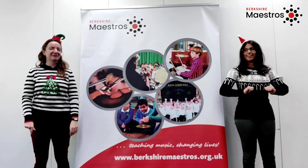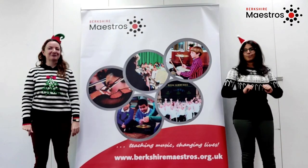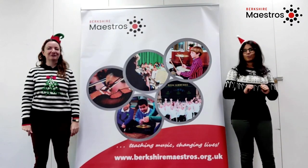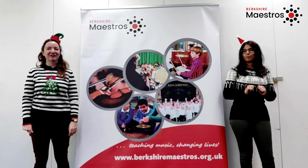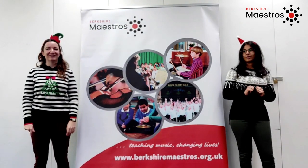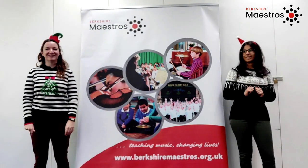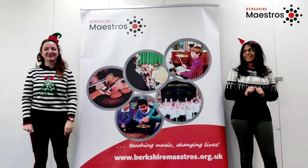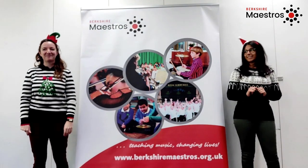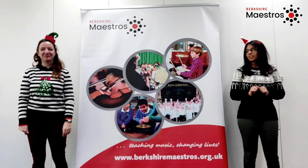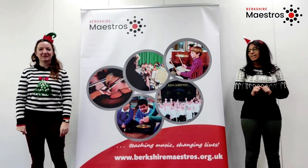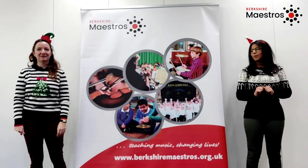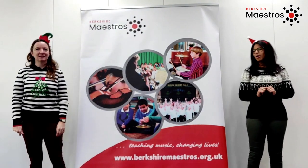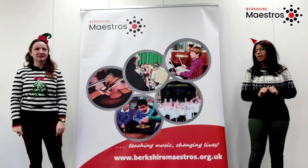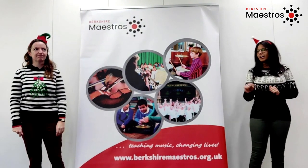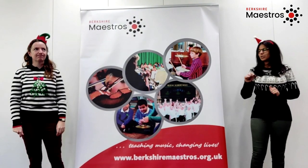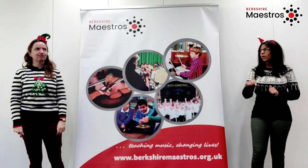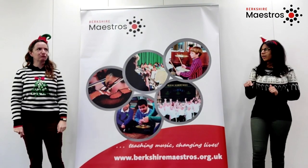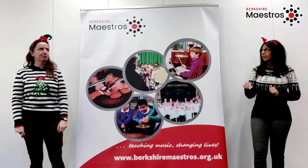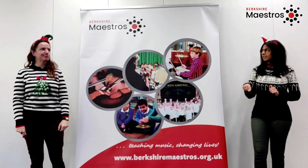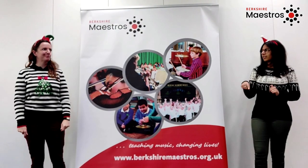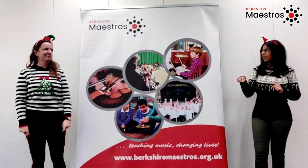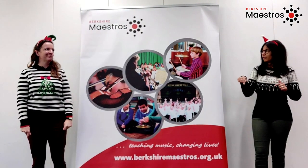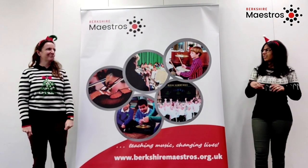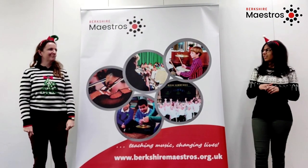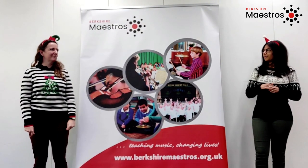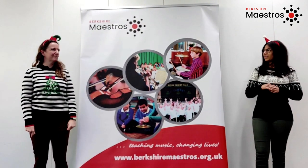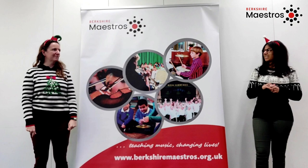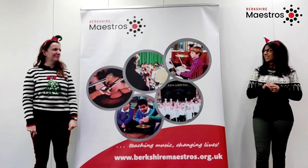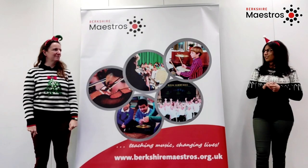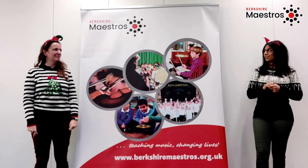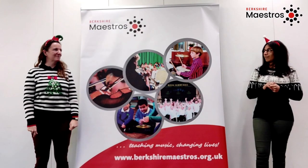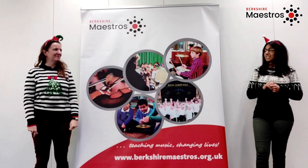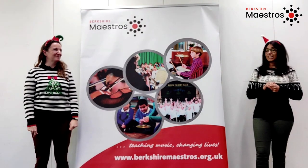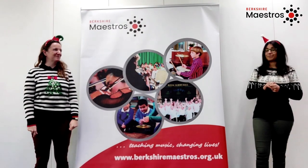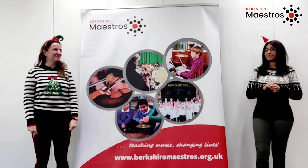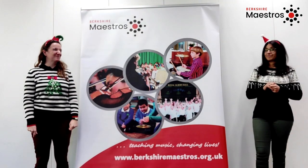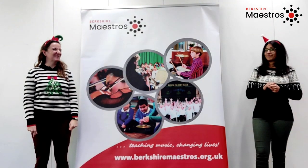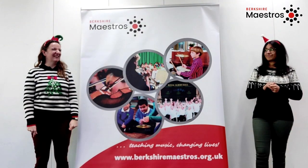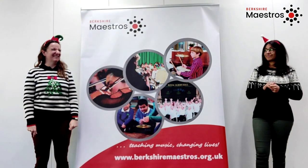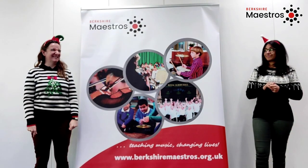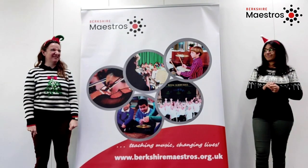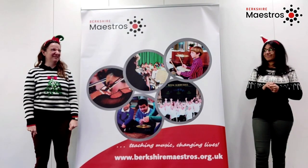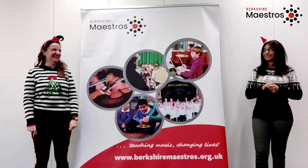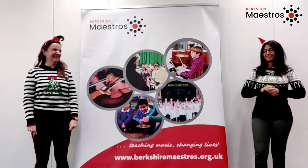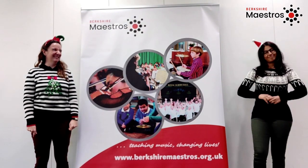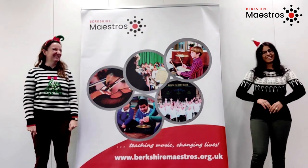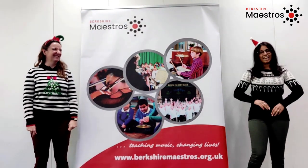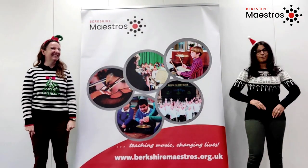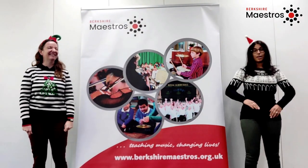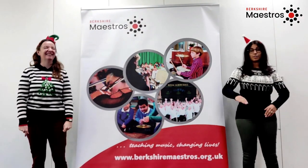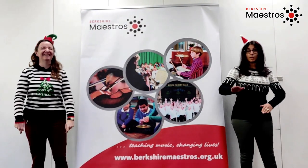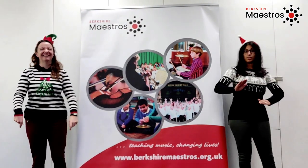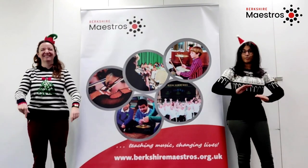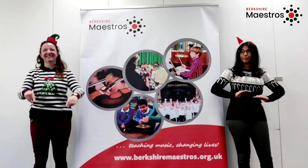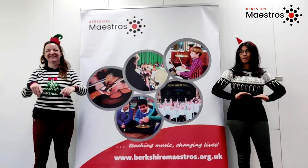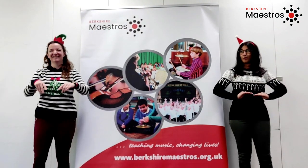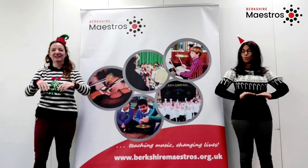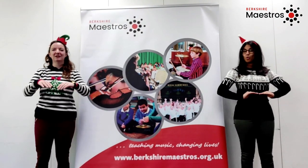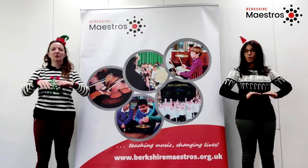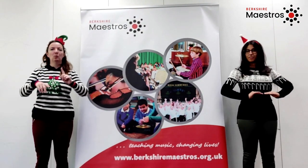2, 1. Brilliant. Now, I'd quite like to go to see Santa and the reindeer. Definitely. Here we go. So we're going to floor one